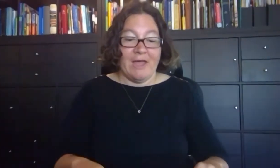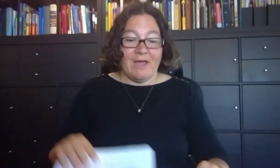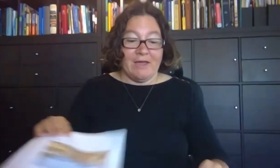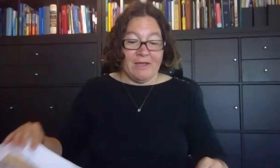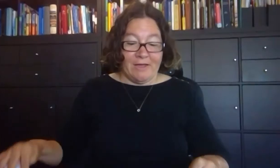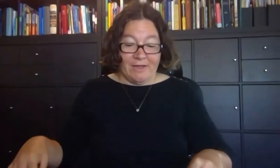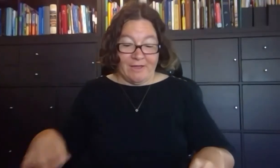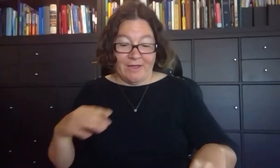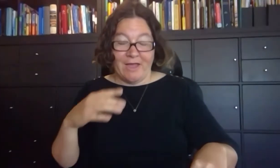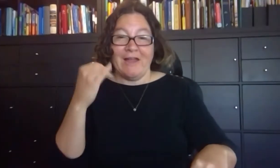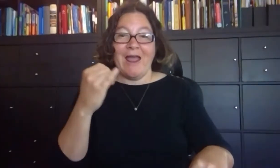this story.